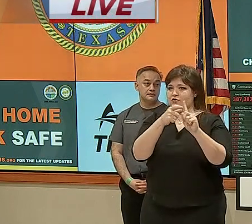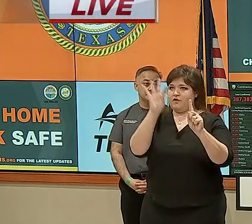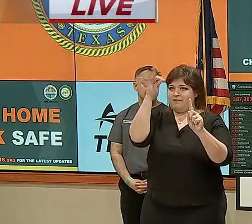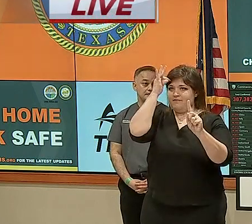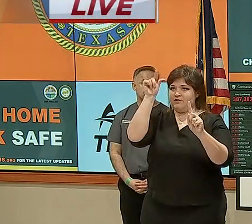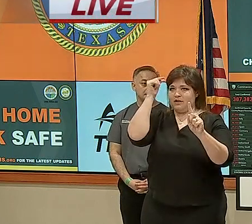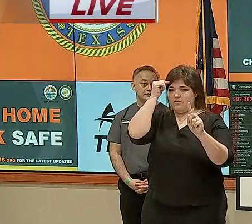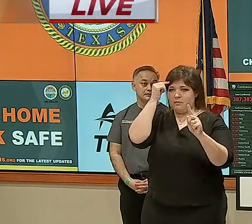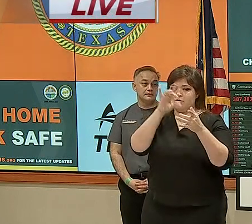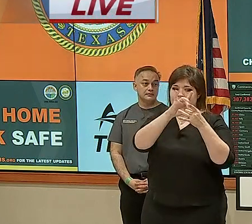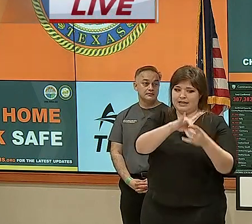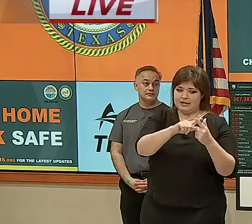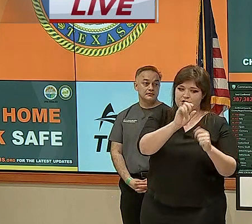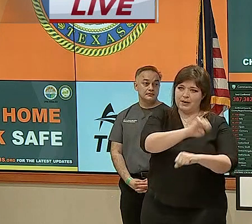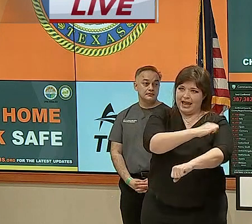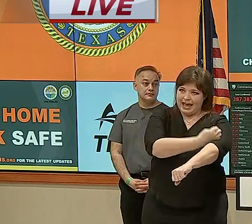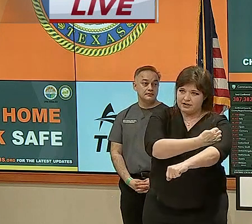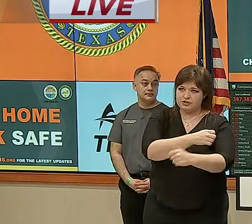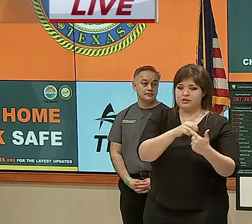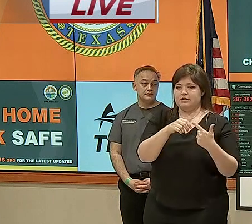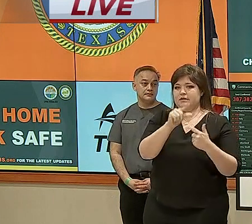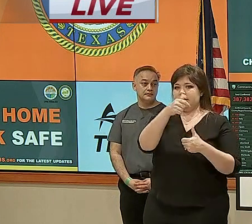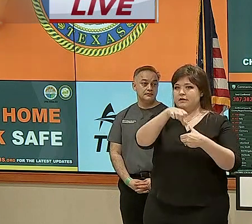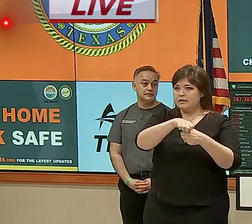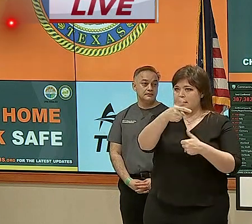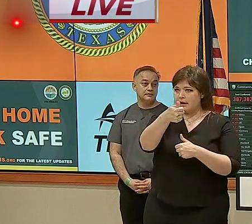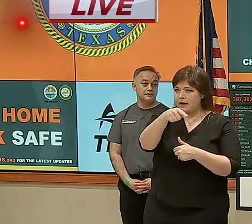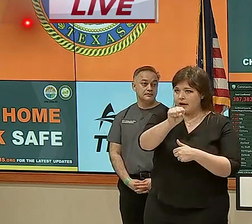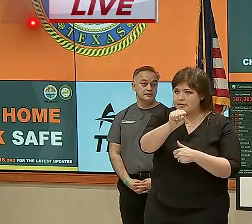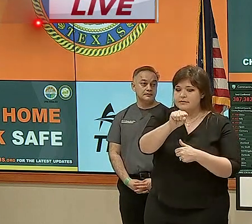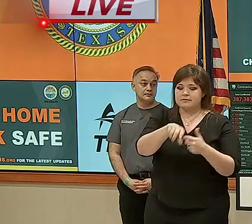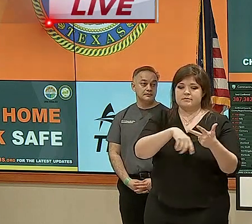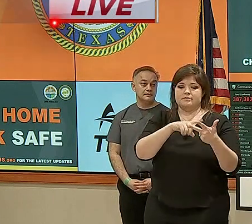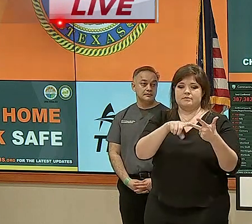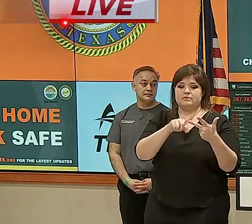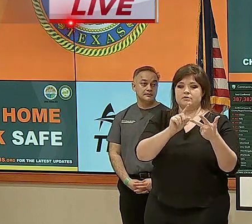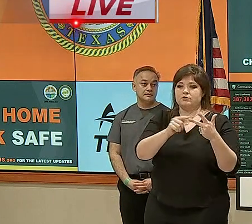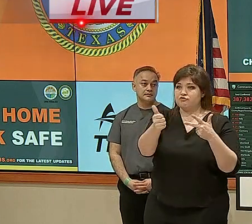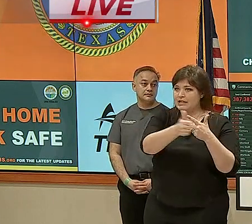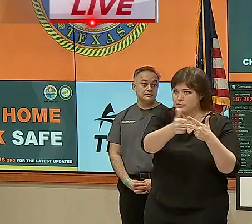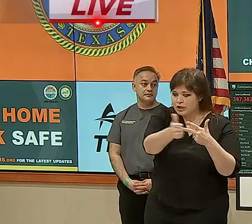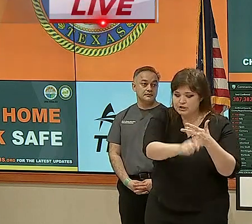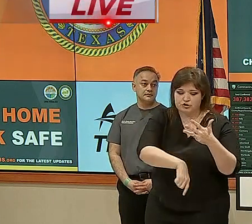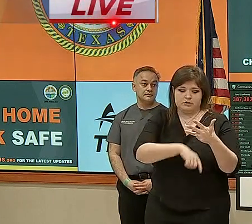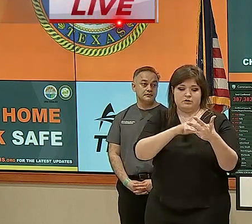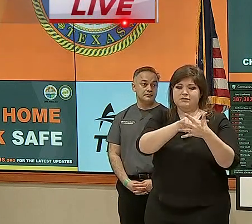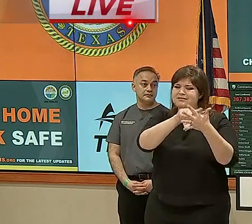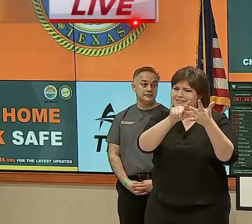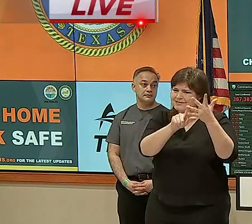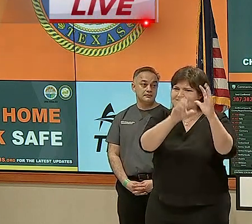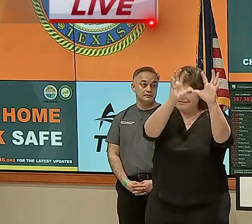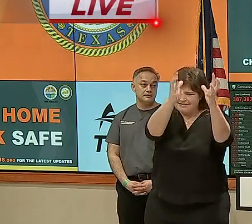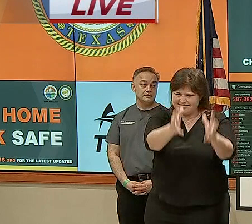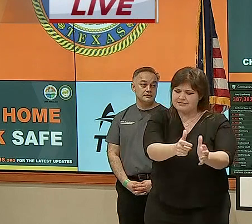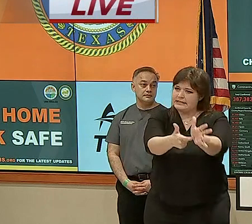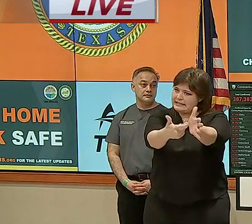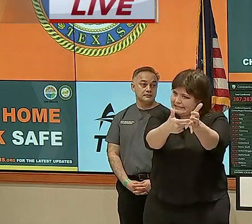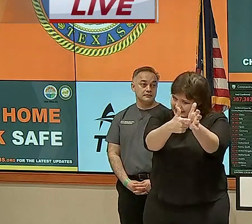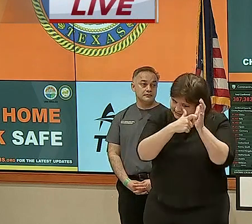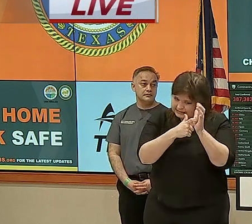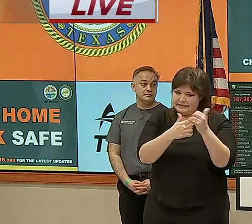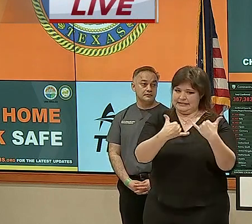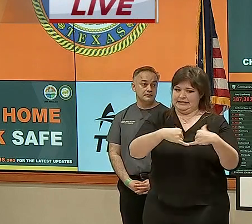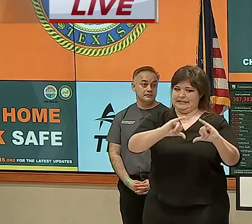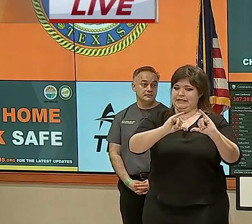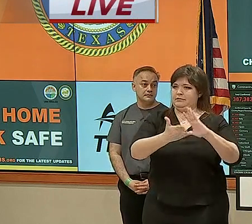the energy sector and your petrochemicals sector, your transportation sectors, those are all essential. With respect